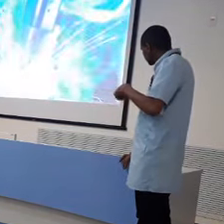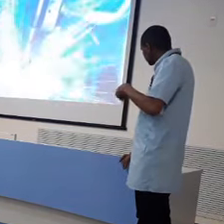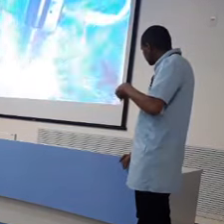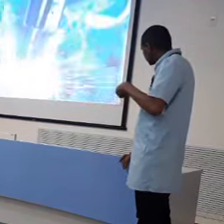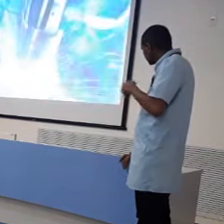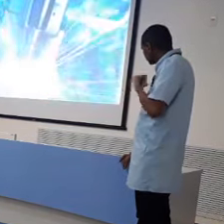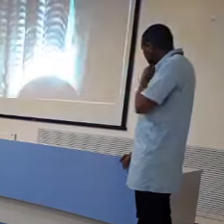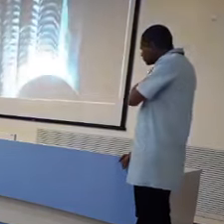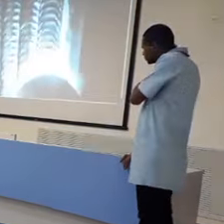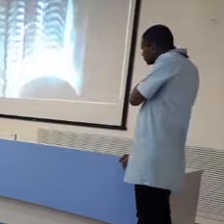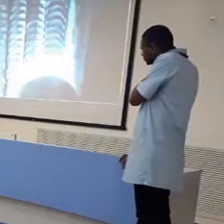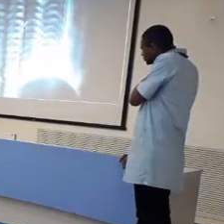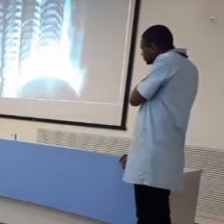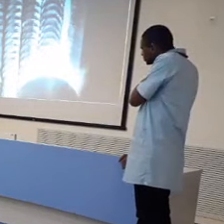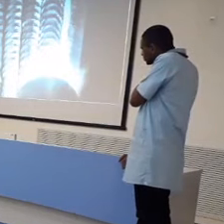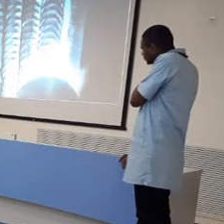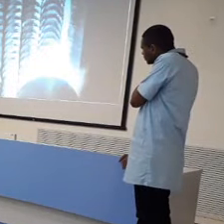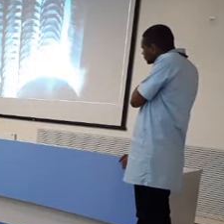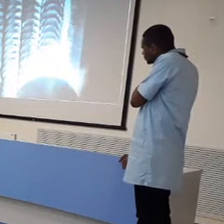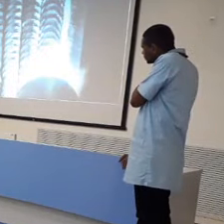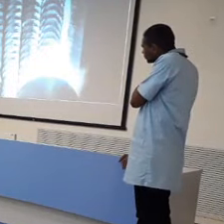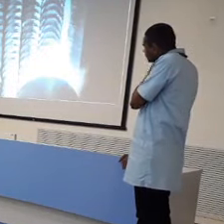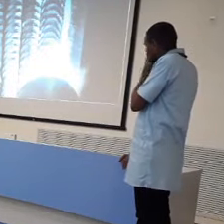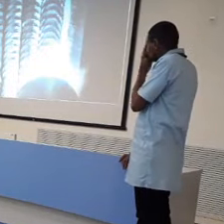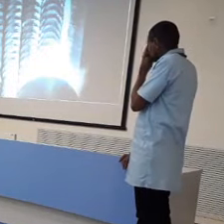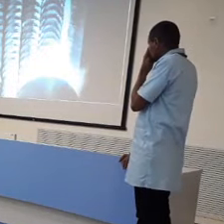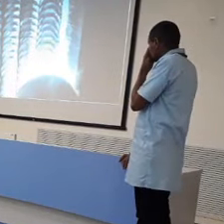mode. Our rotating